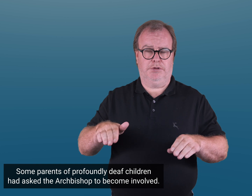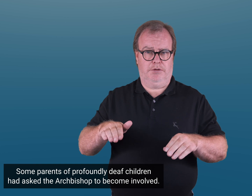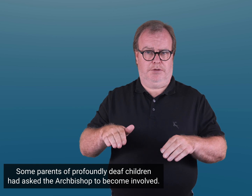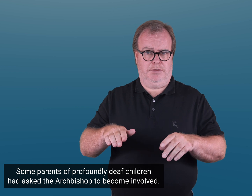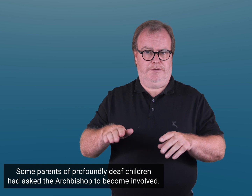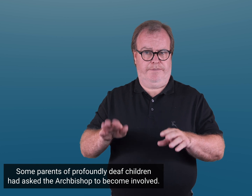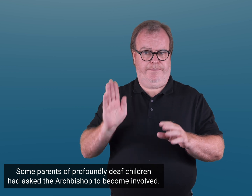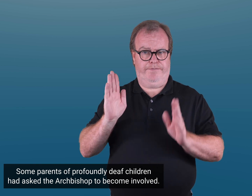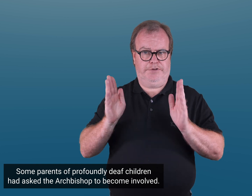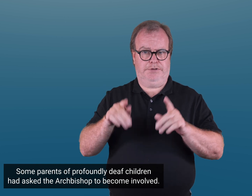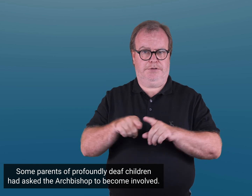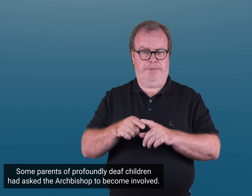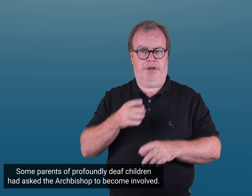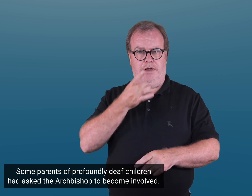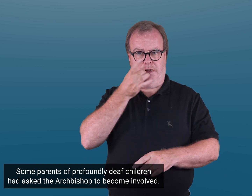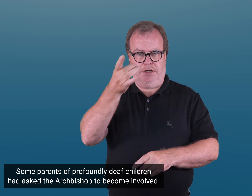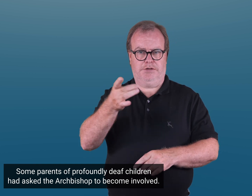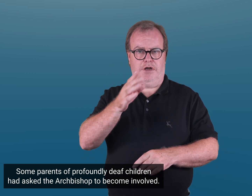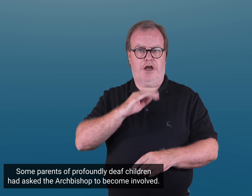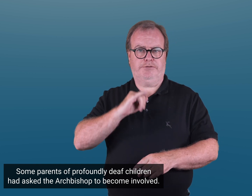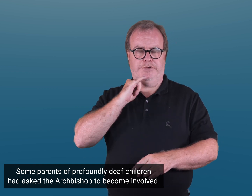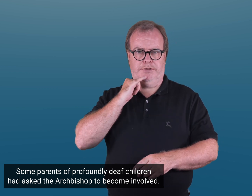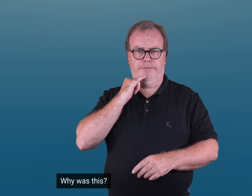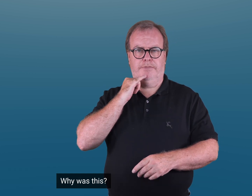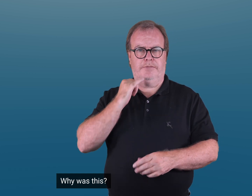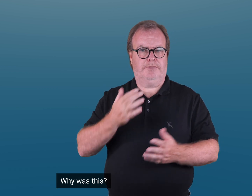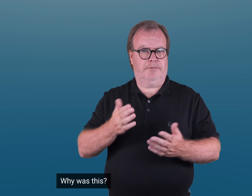had asked the Archbishop to become involved. Why was this?